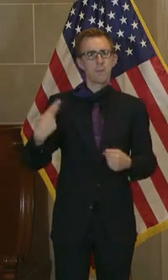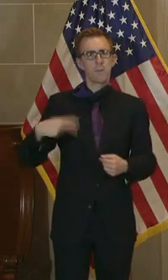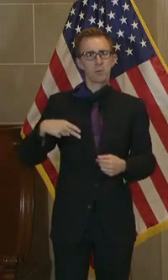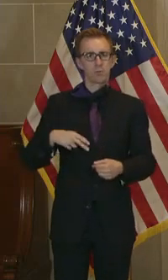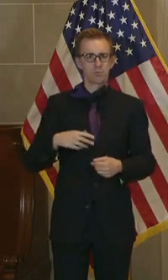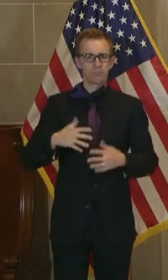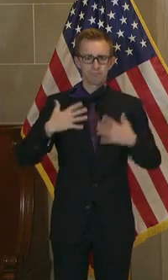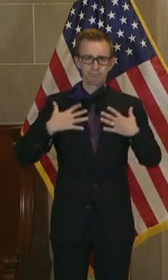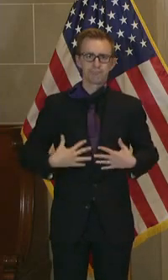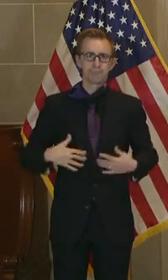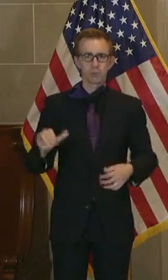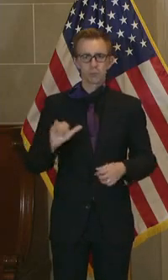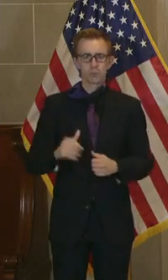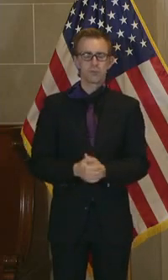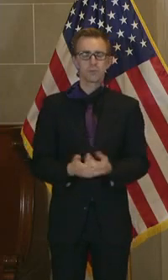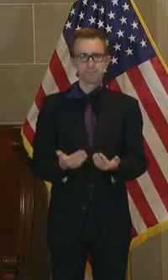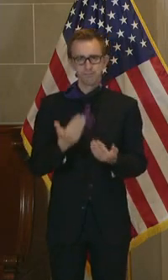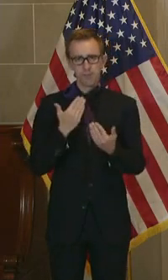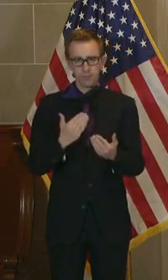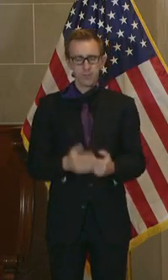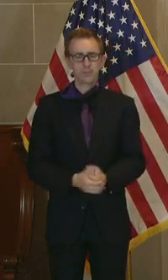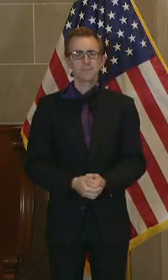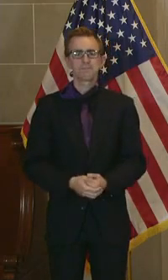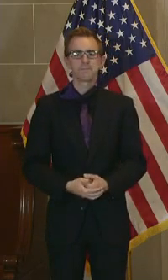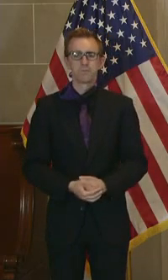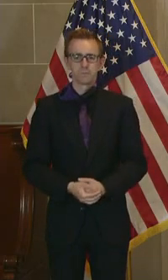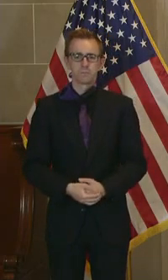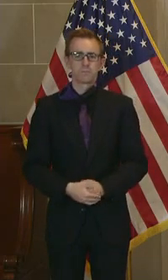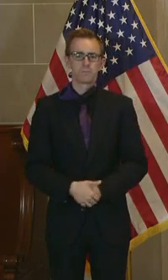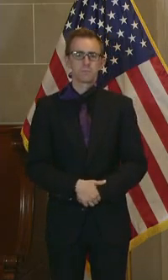too. So thank you.